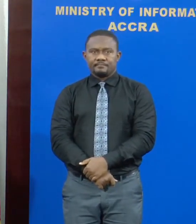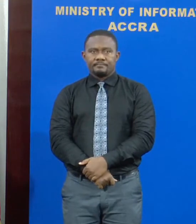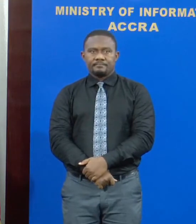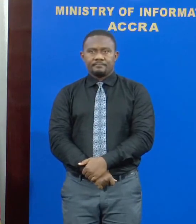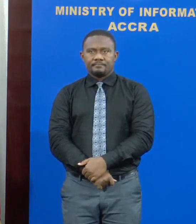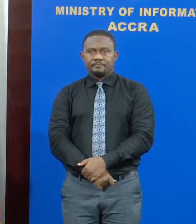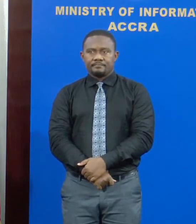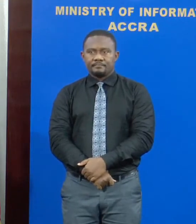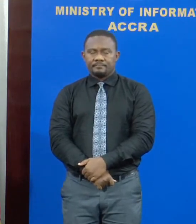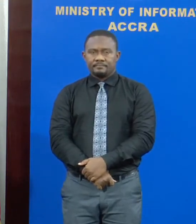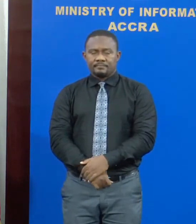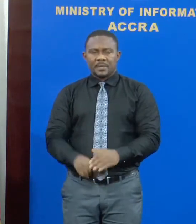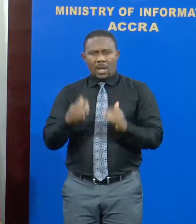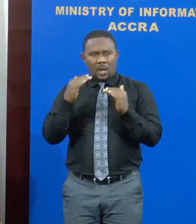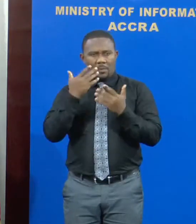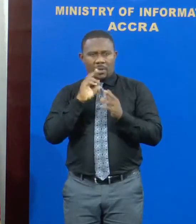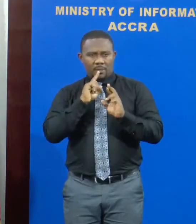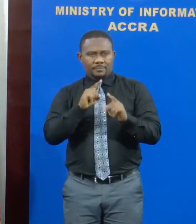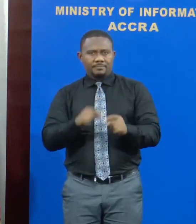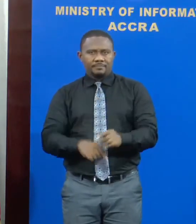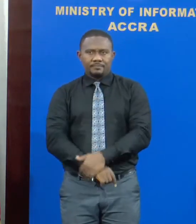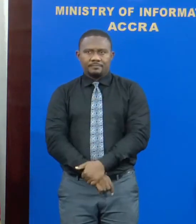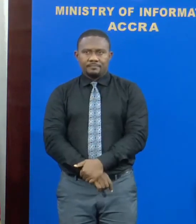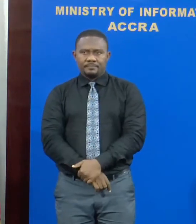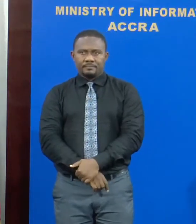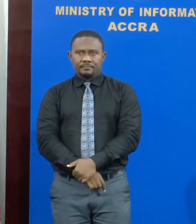retirement. I hope I've answered your question.